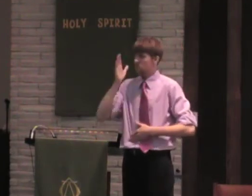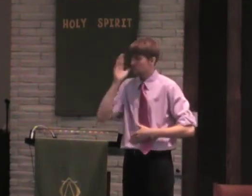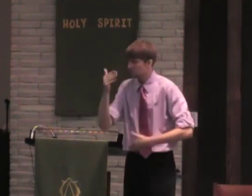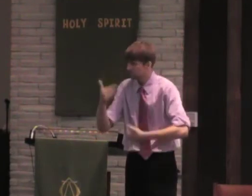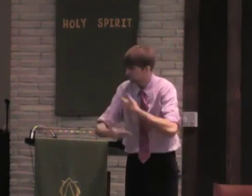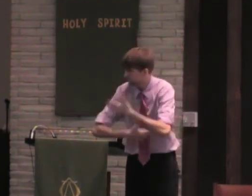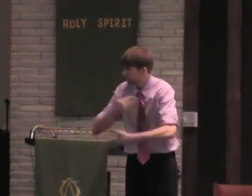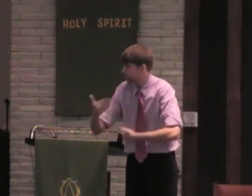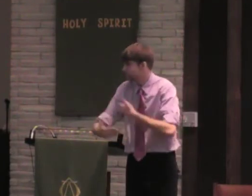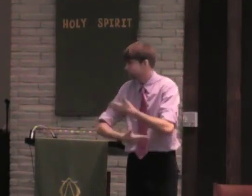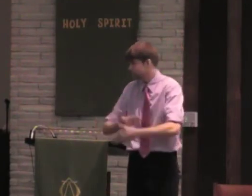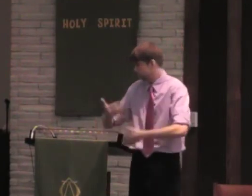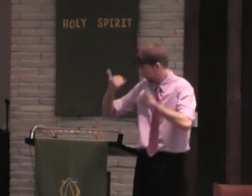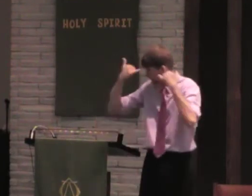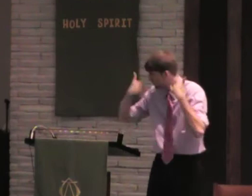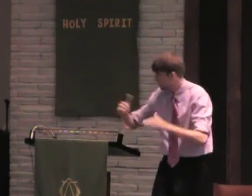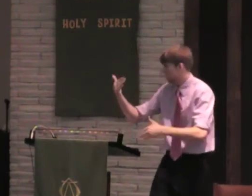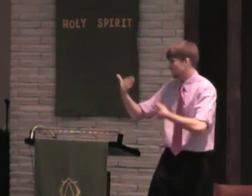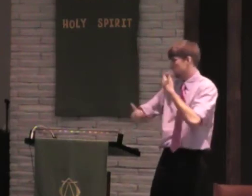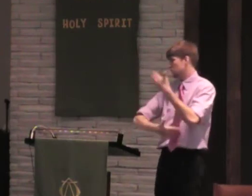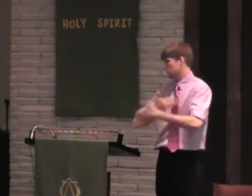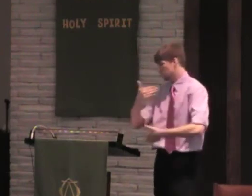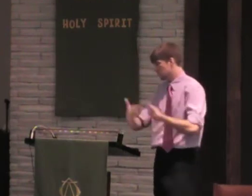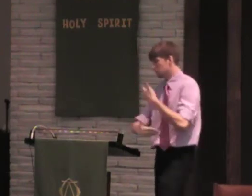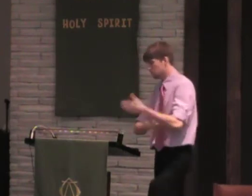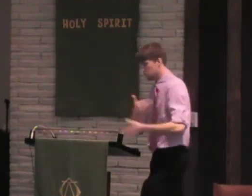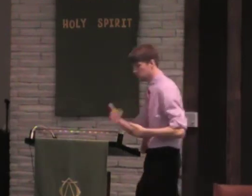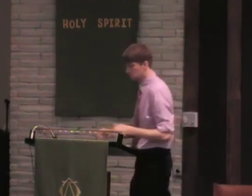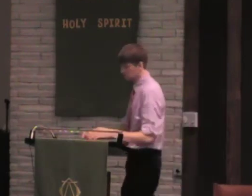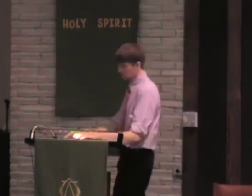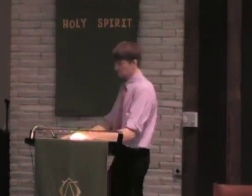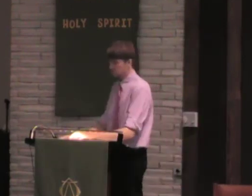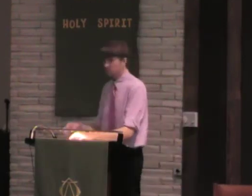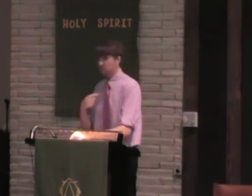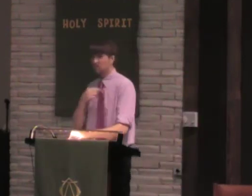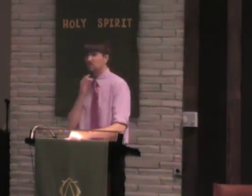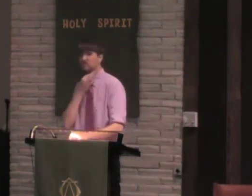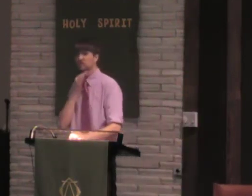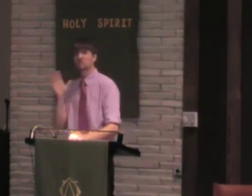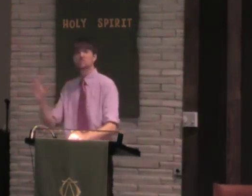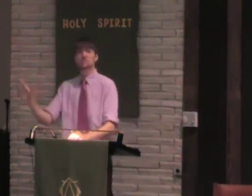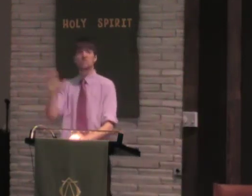We knew we had to be on our own, and we trusted God, and we're still here.